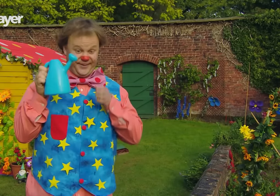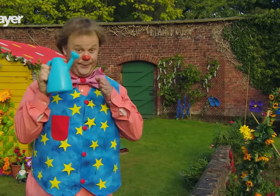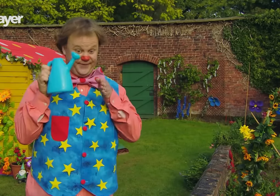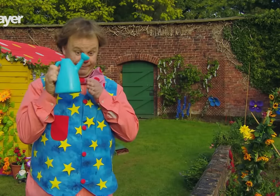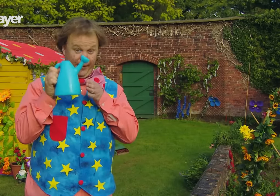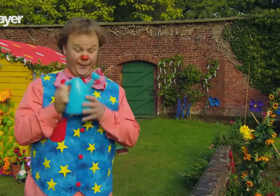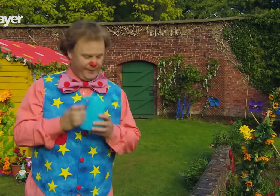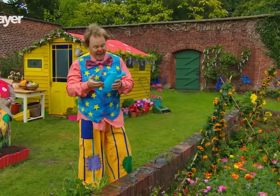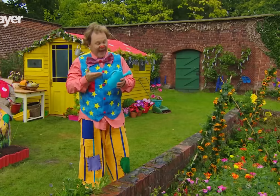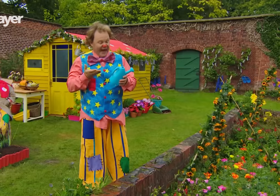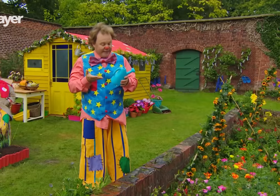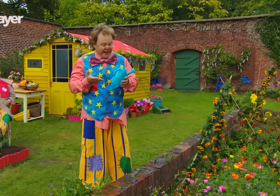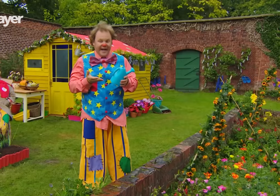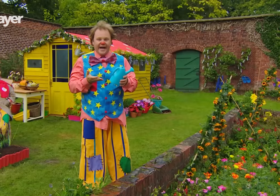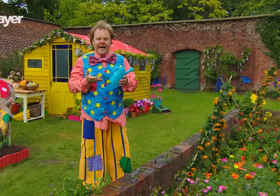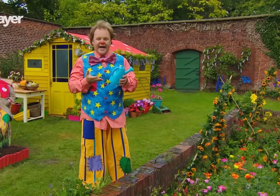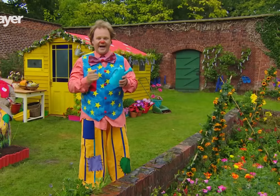too small. I mean,